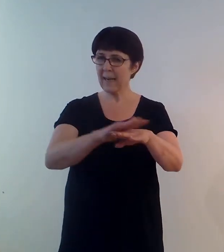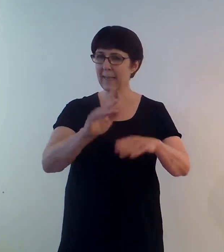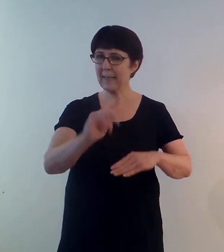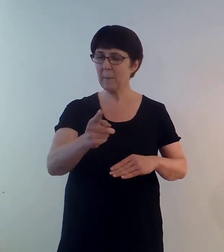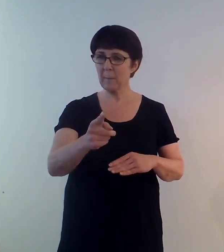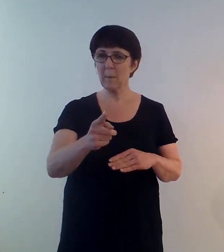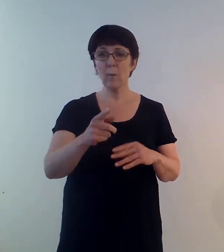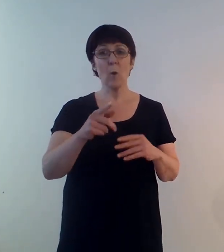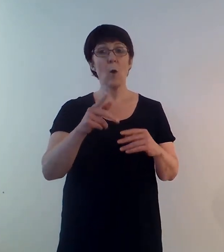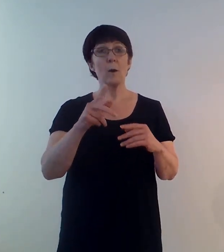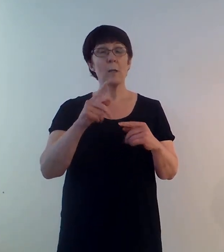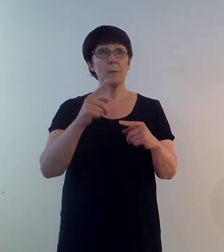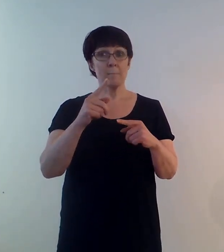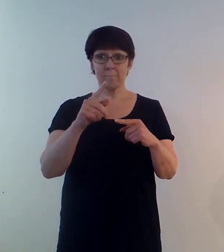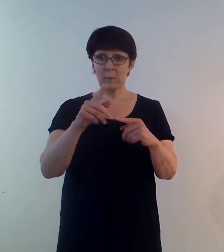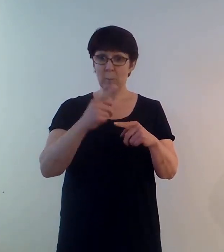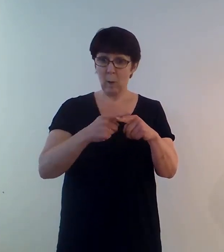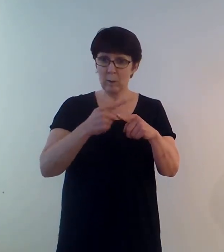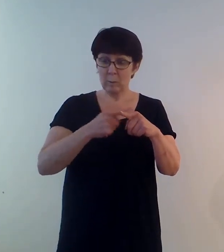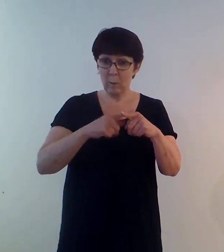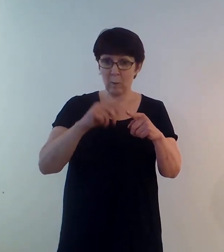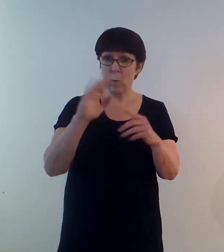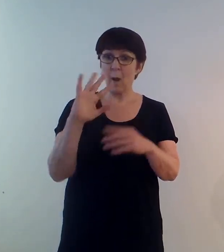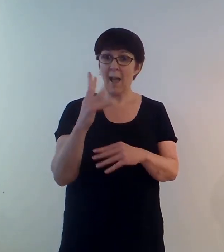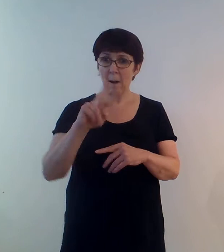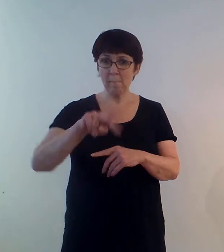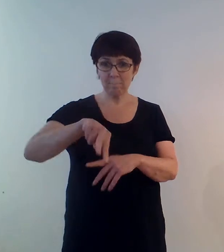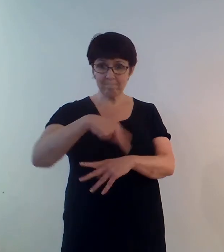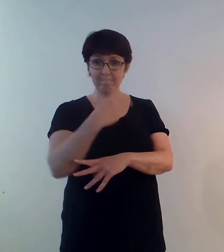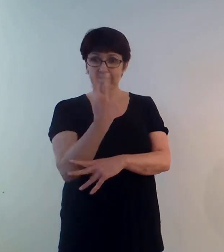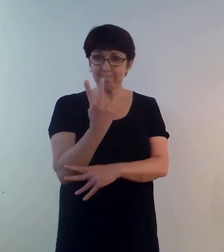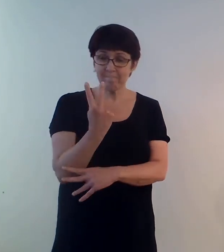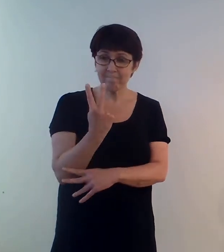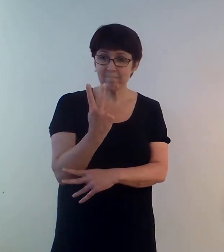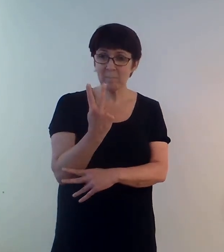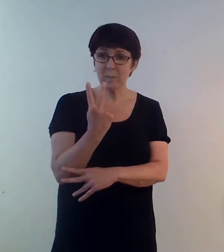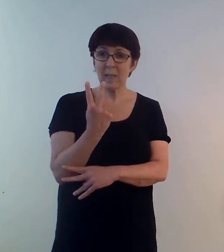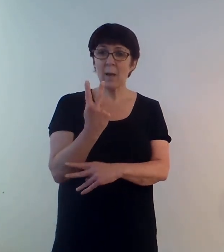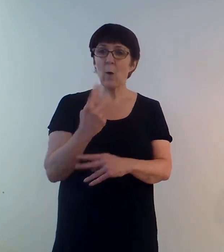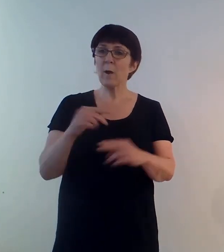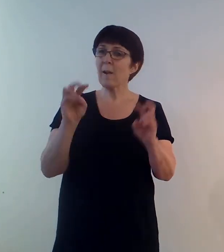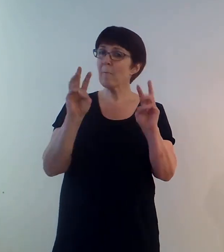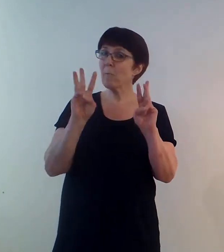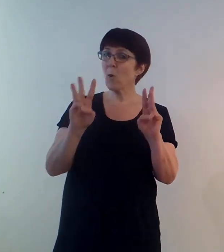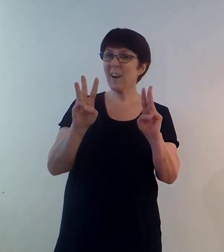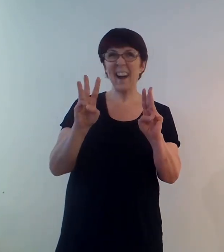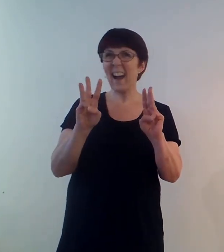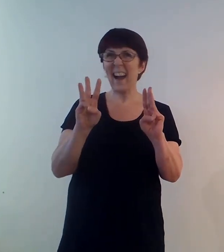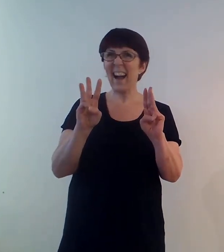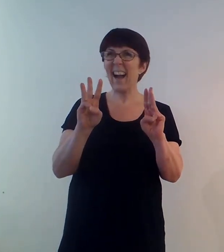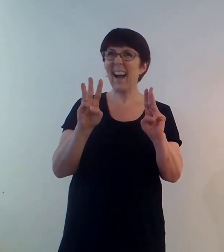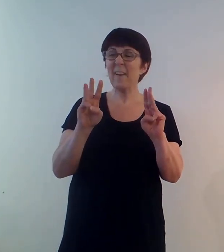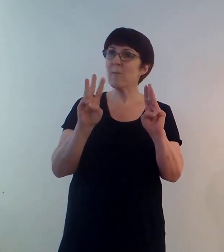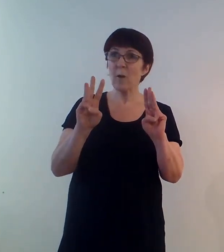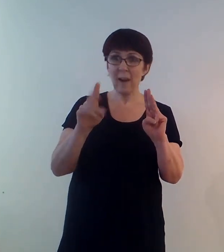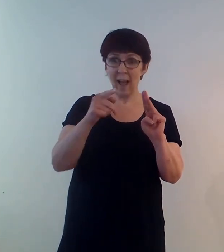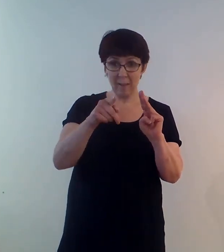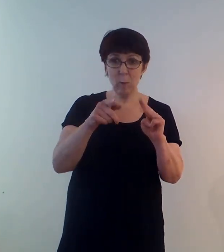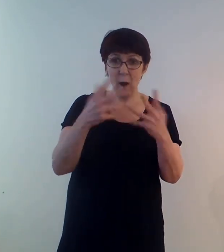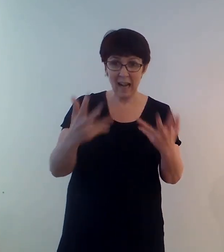how to stand upside down. All of these exercises are going to cater towards that. I'm not promising you in 20 minutes you'll be able to hold a handstand, but we're focused on the